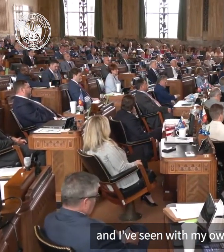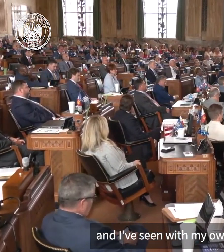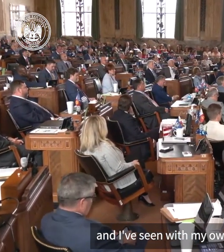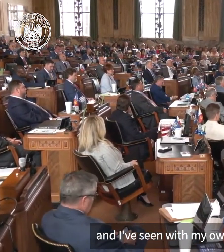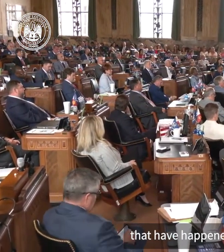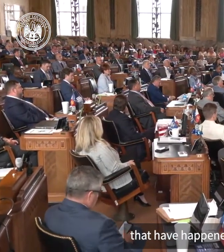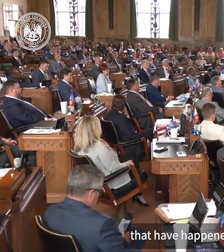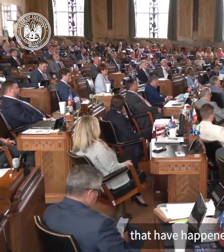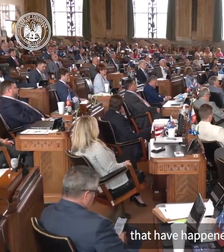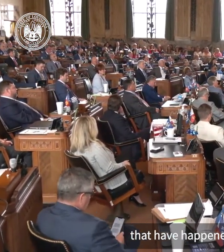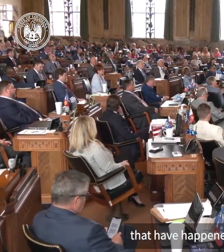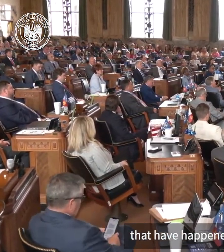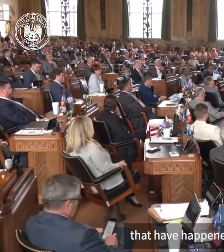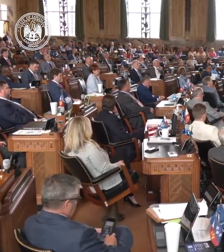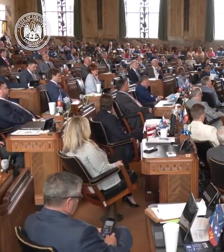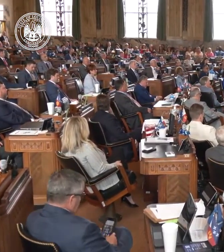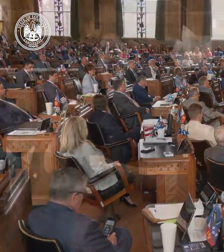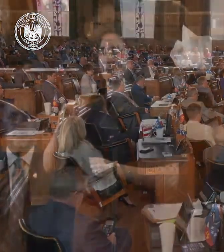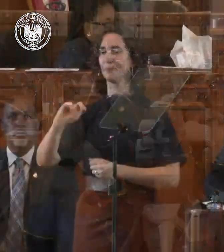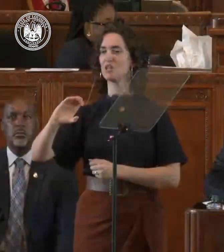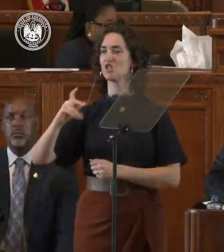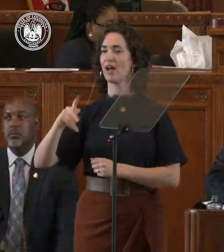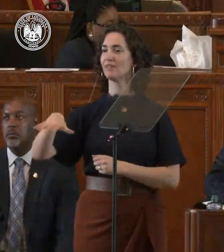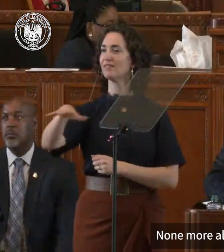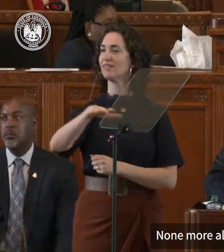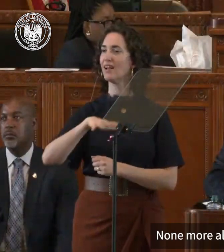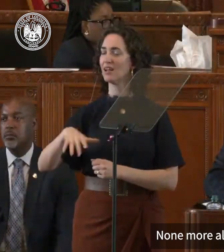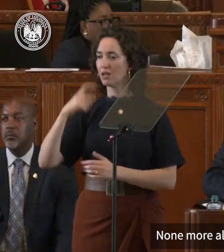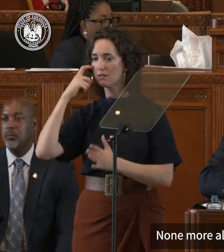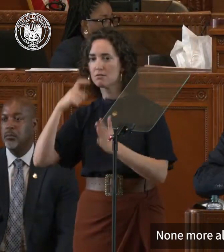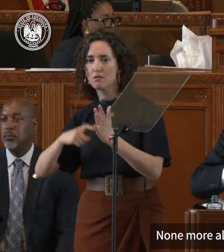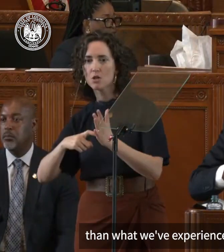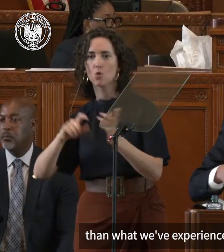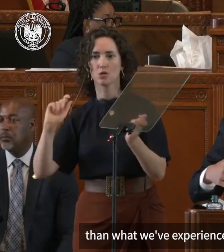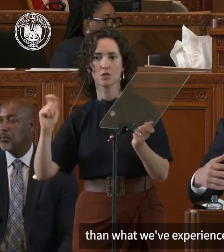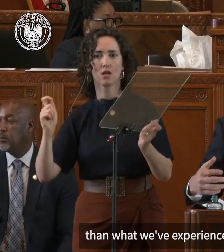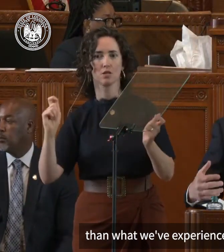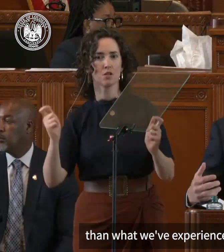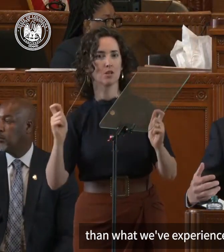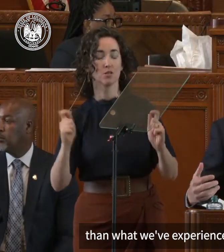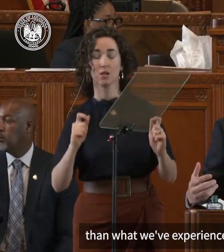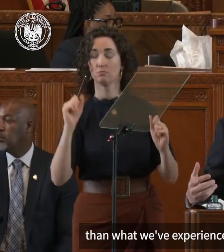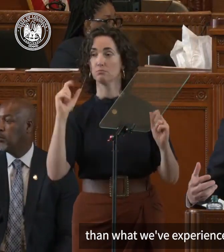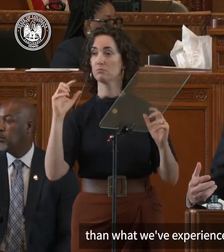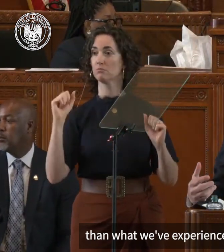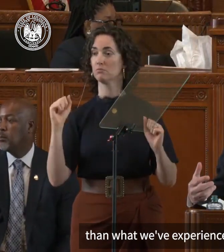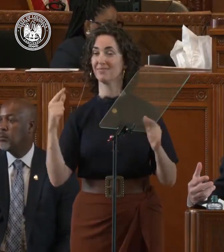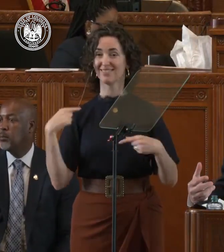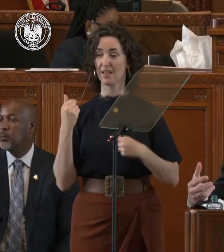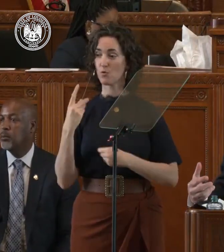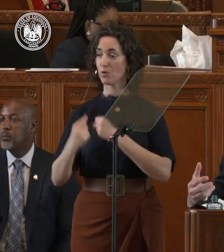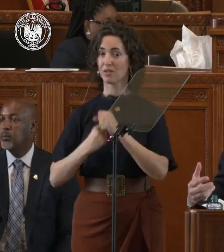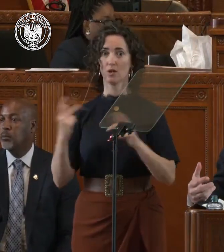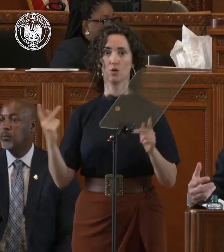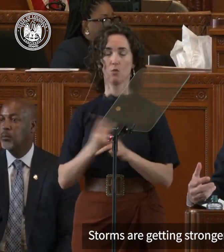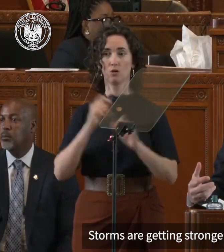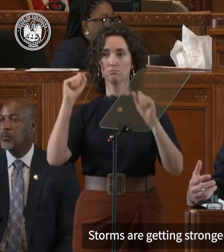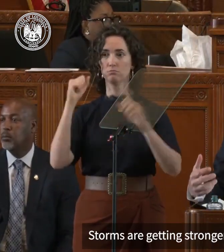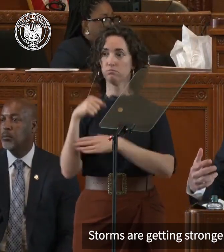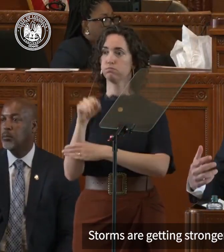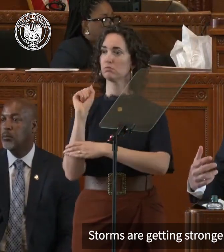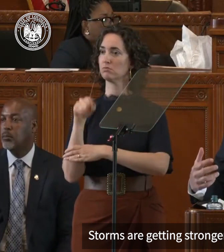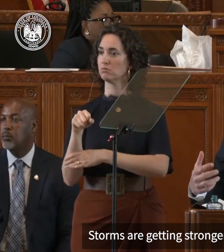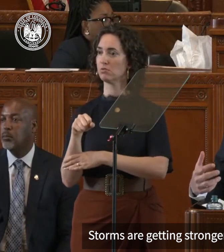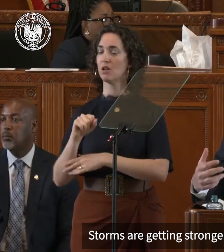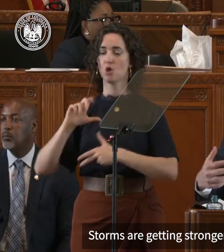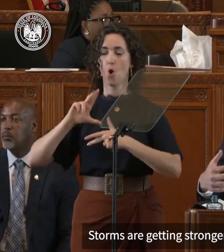the changes that have happened over time. None more alarming than what we've experienced the past few years.